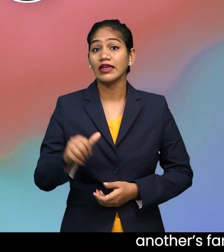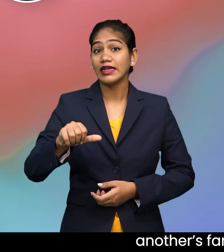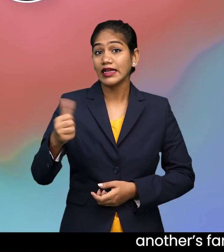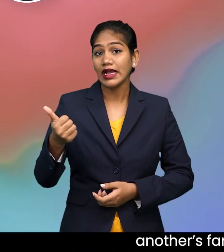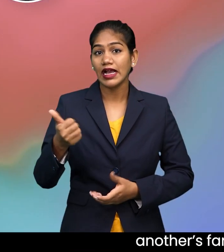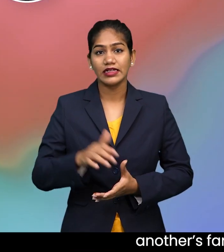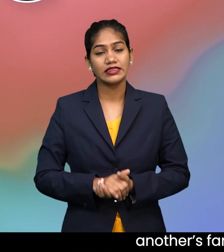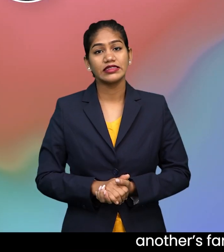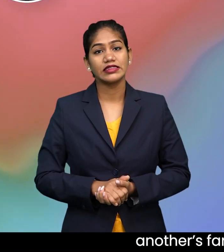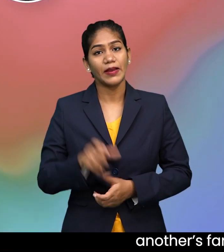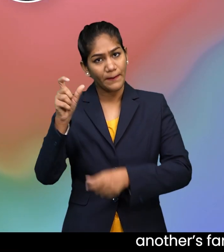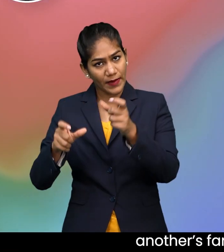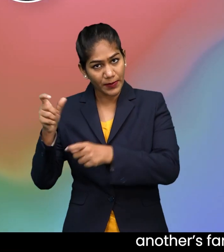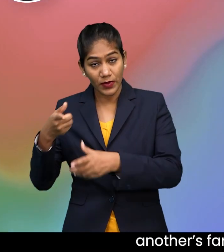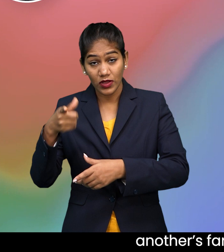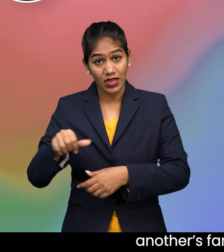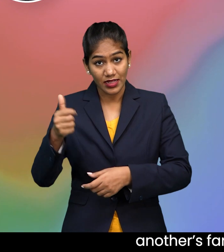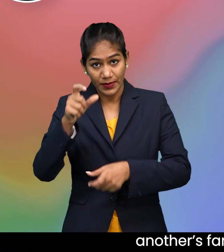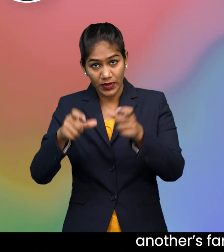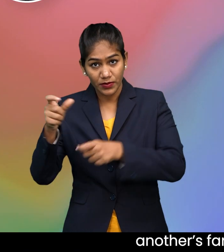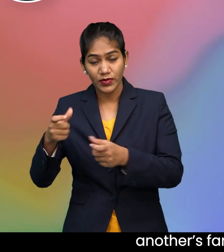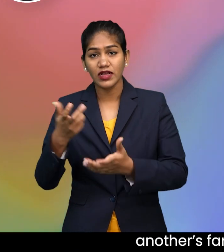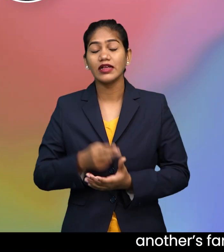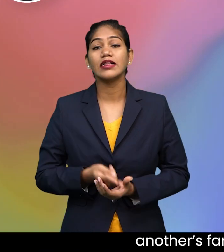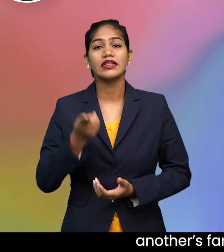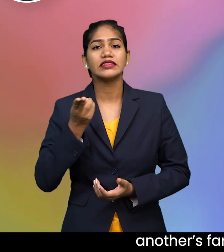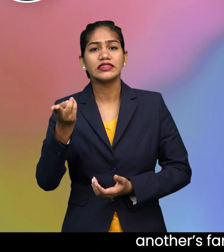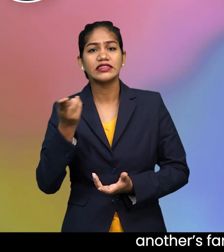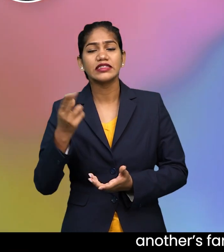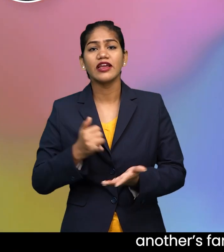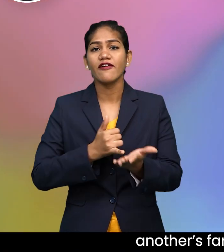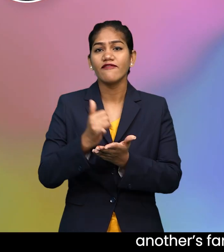another's farm for wages in cash or kind.